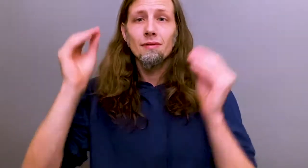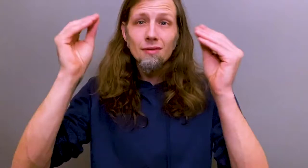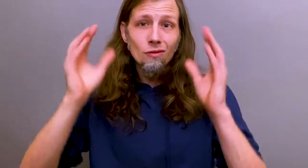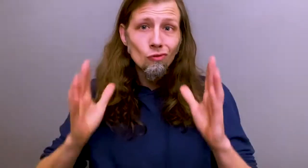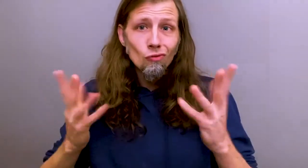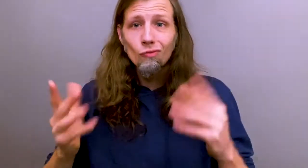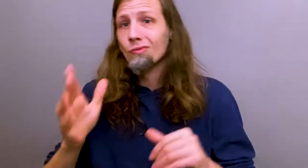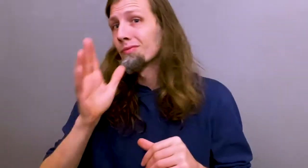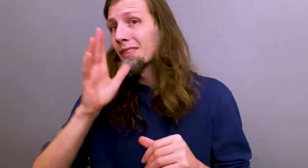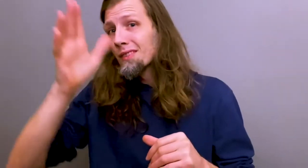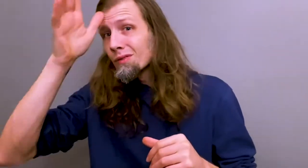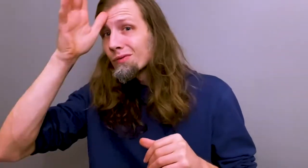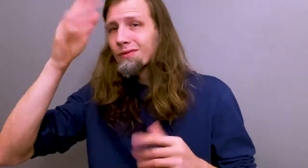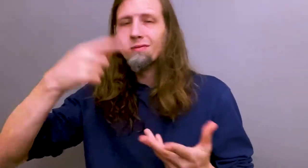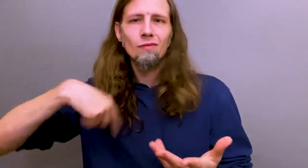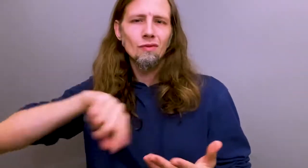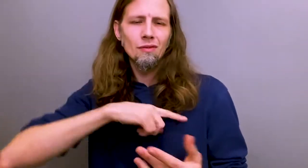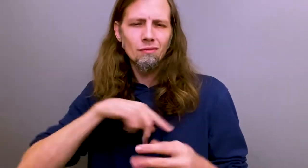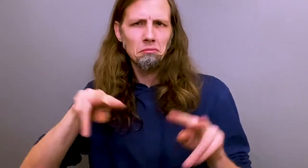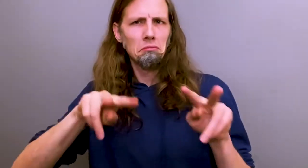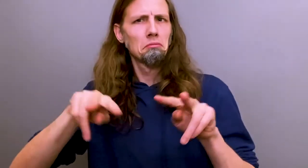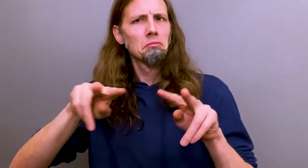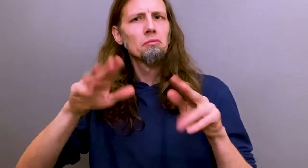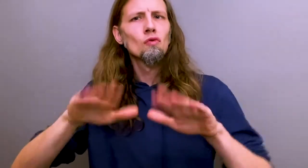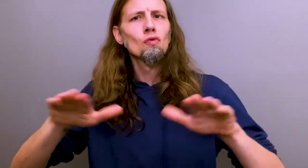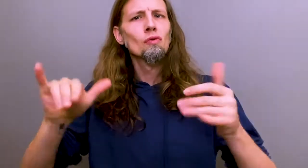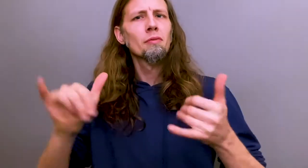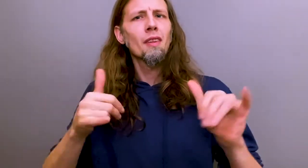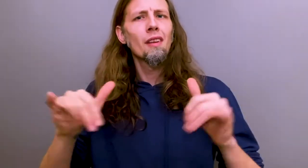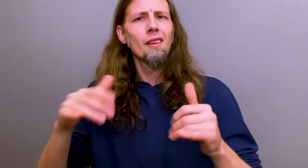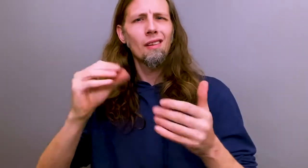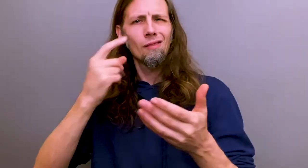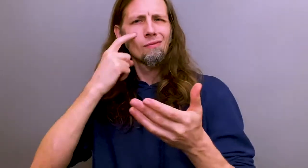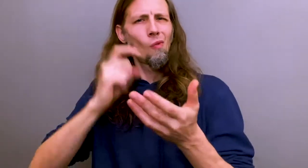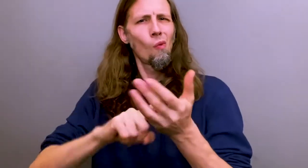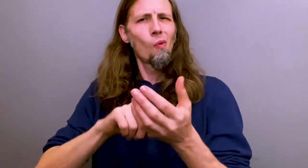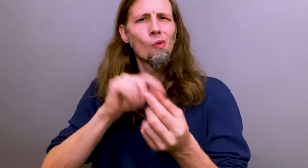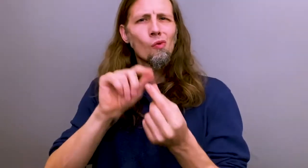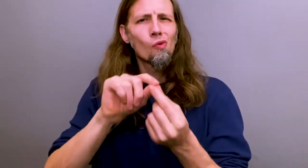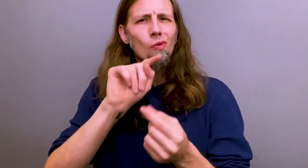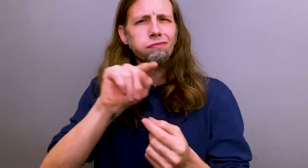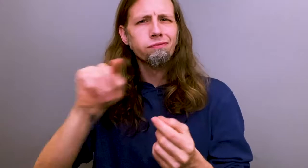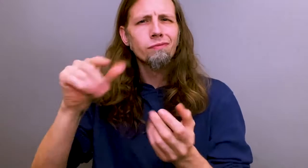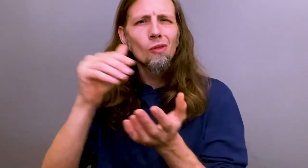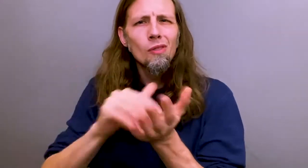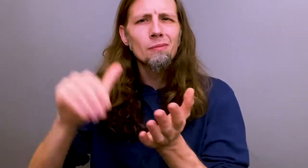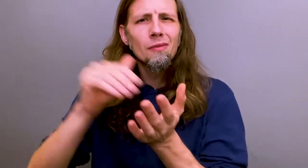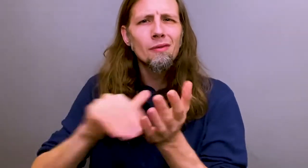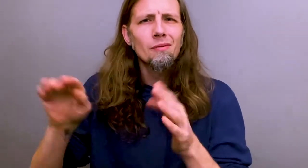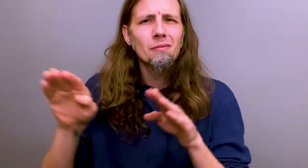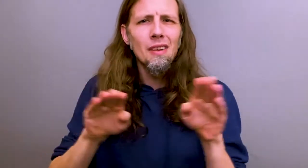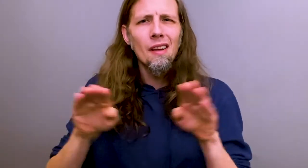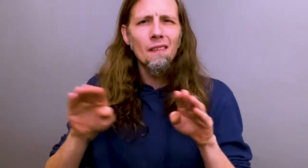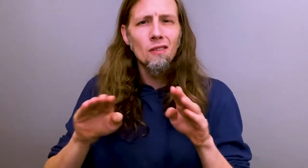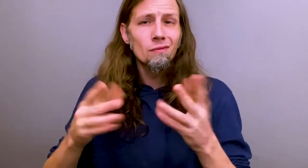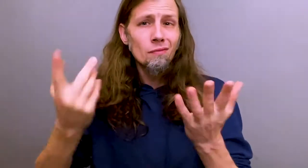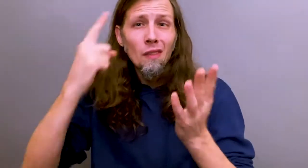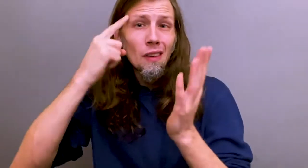As teachers and parents observing children at play, we notice that they engage in certain repetitive behaviors. For example,